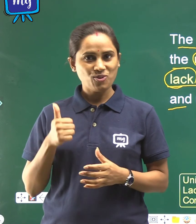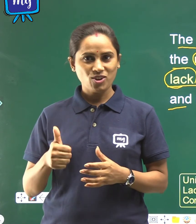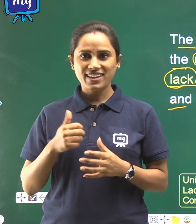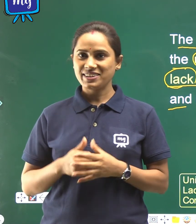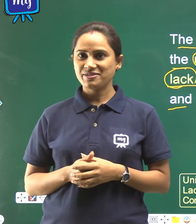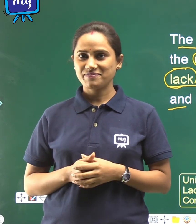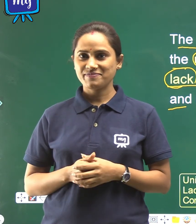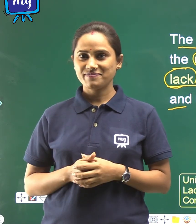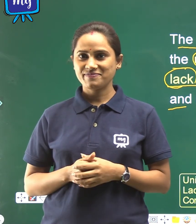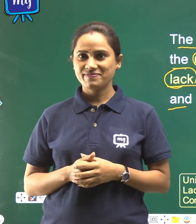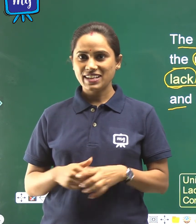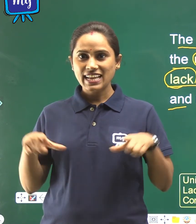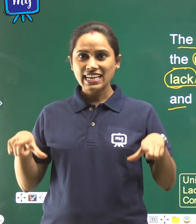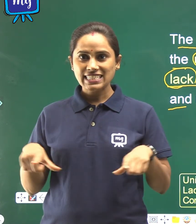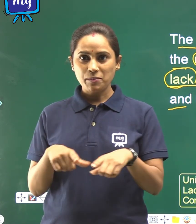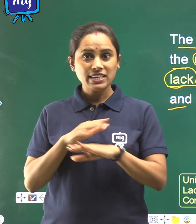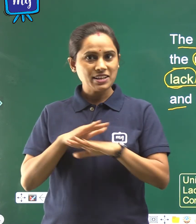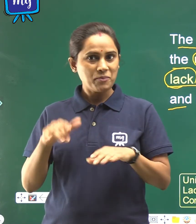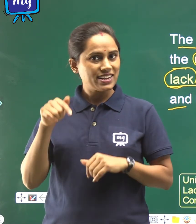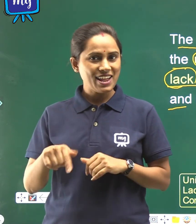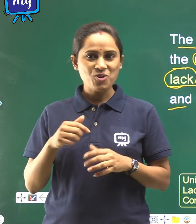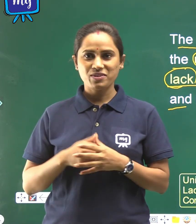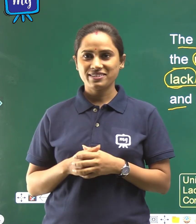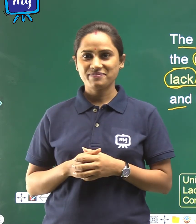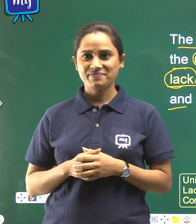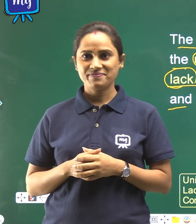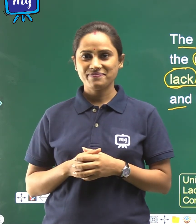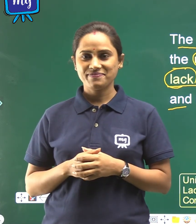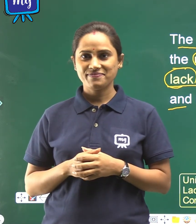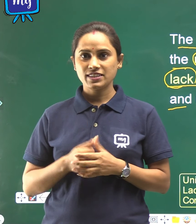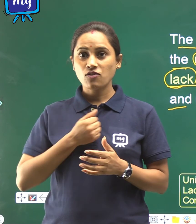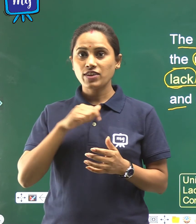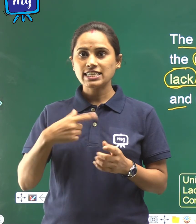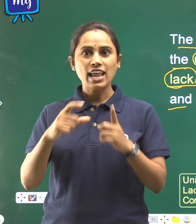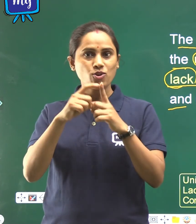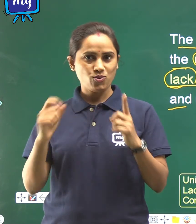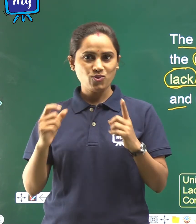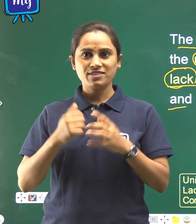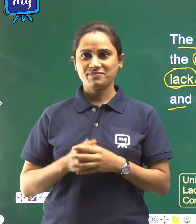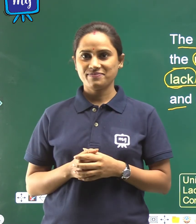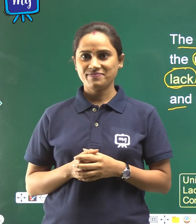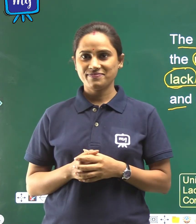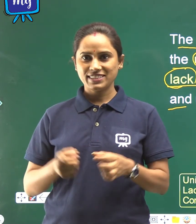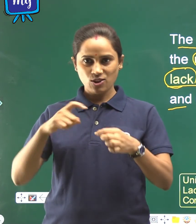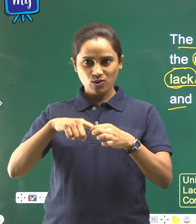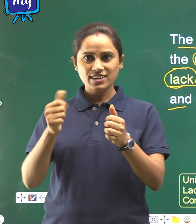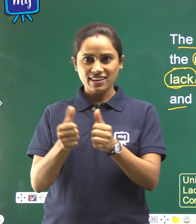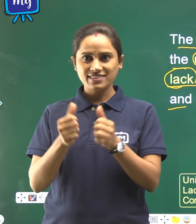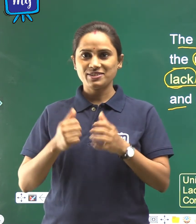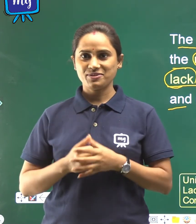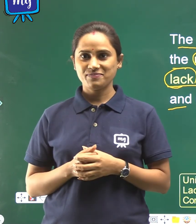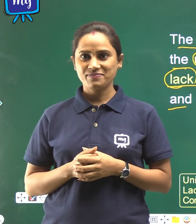Okay, summary is complete now. We shall do question